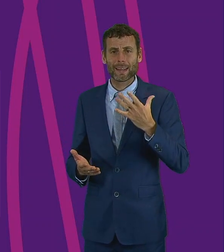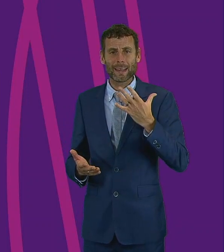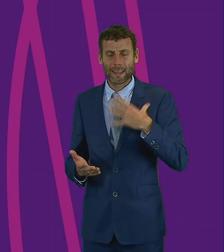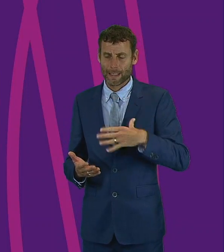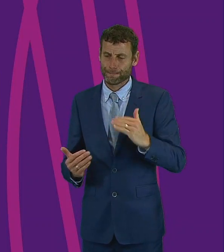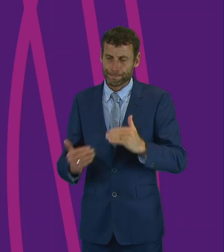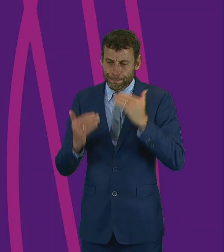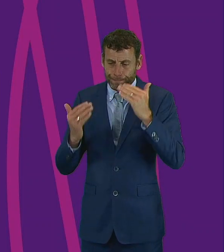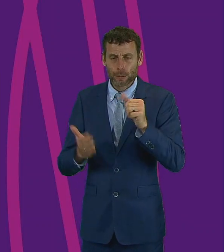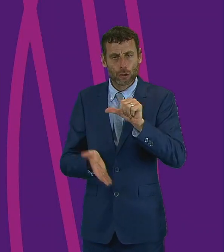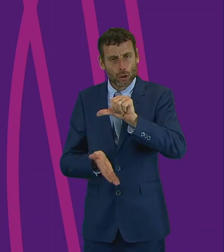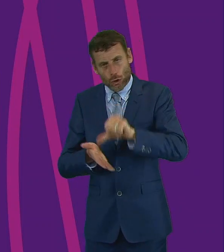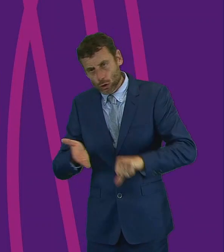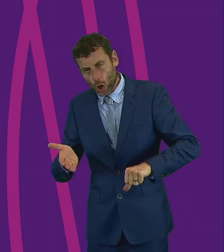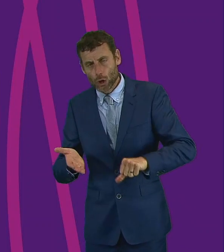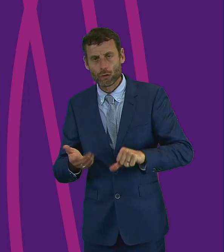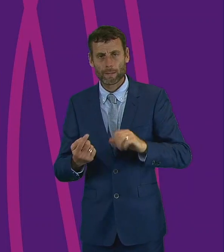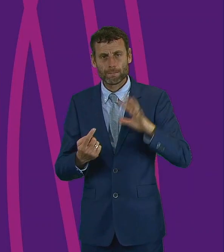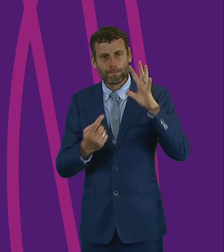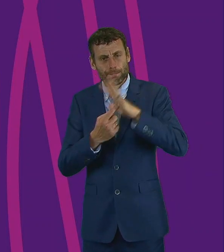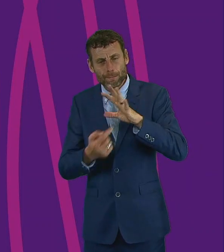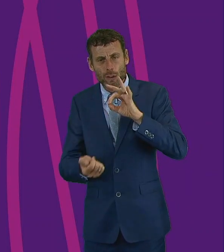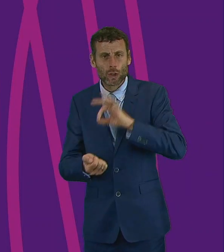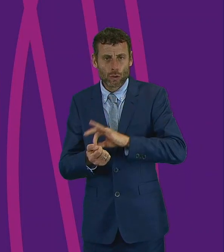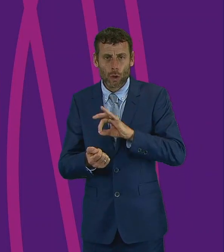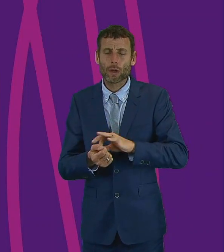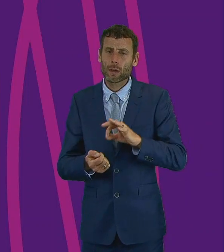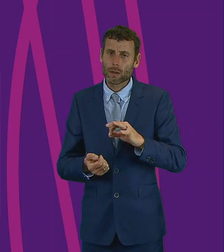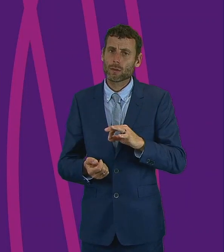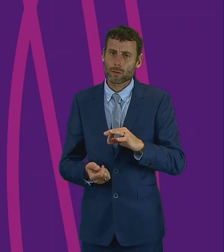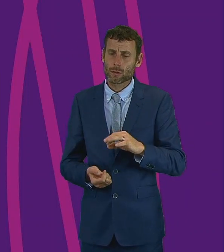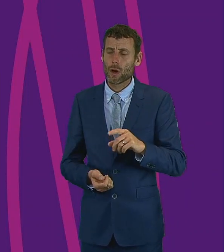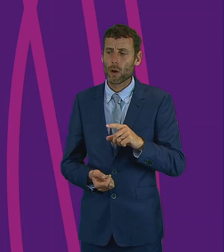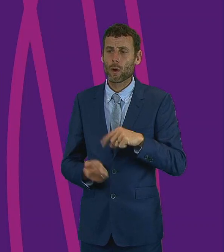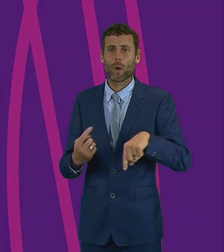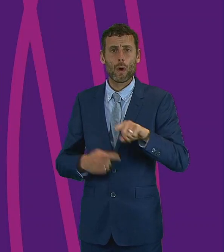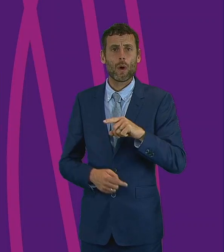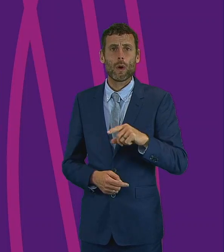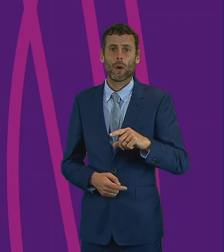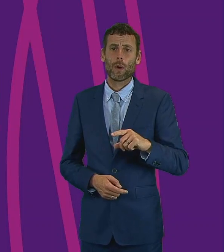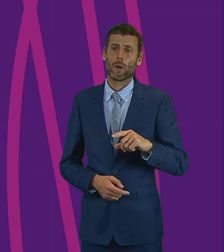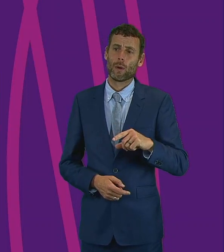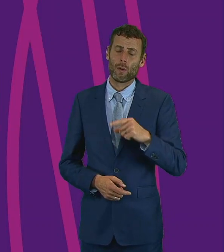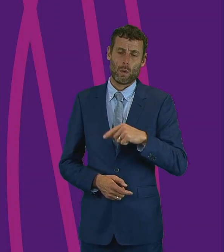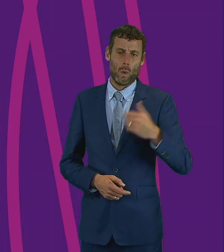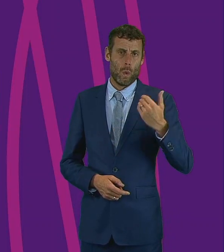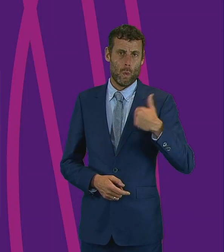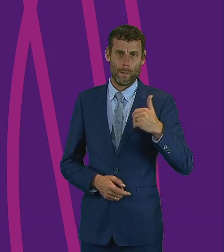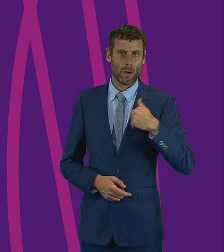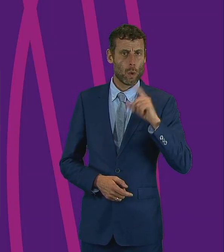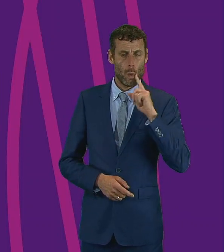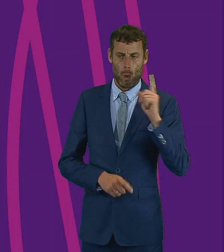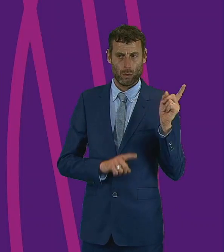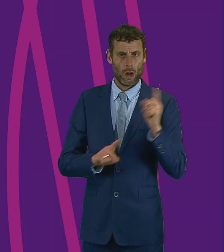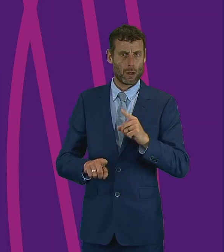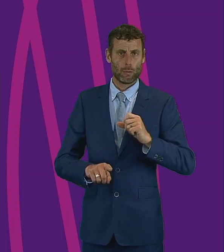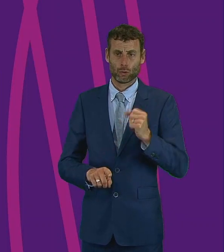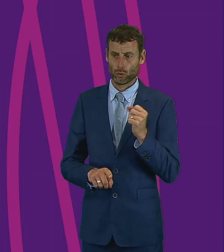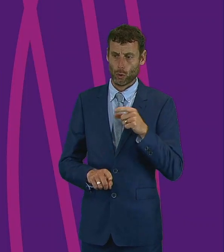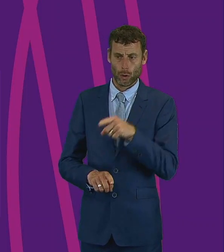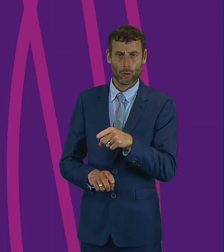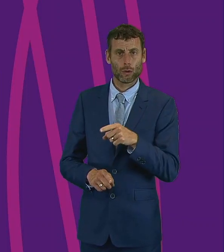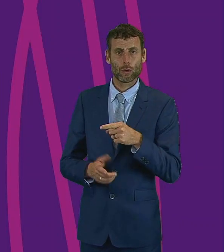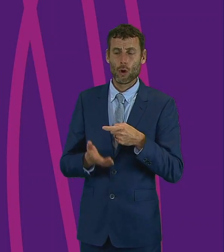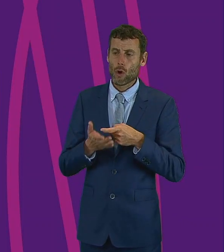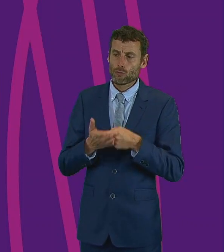pioneering surgeon Dr. Veronicus. Women in Scotland will not return for removal surgery to those doctors who recommended